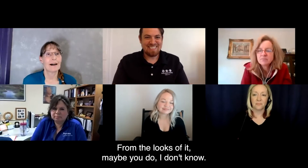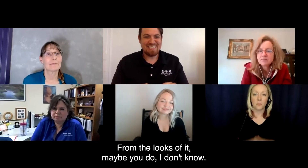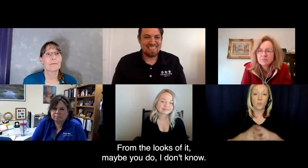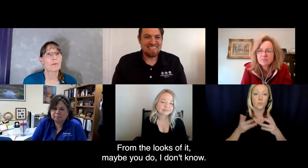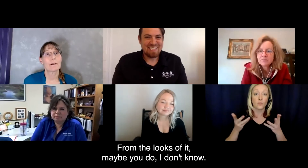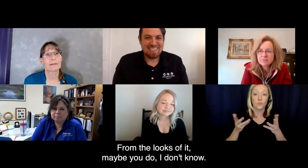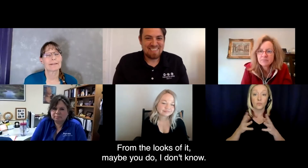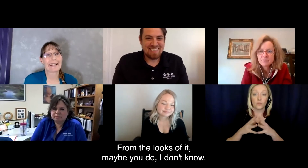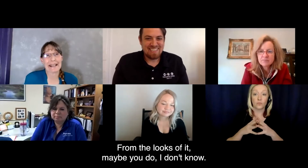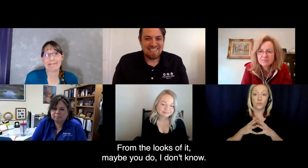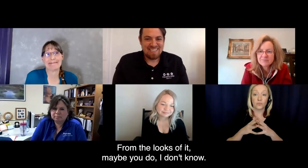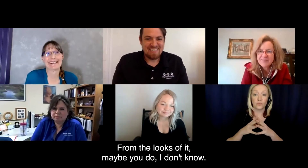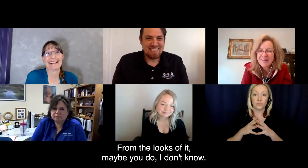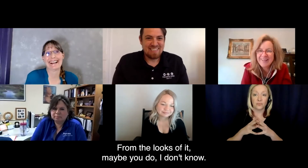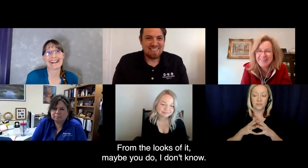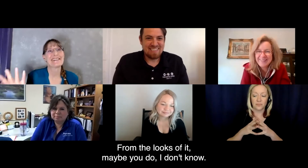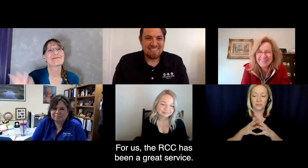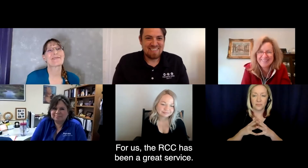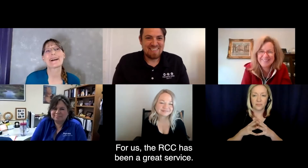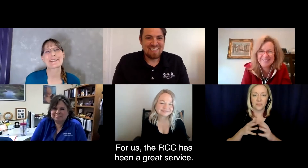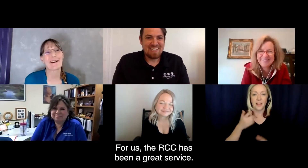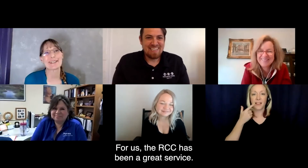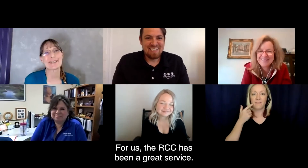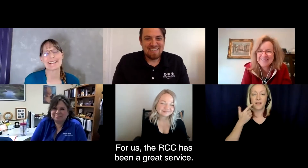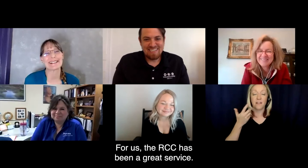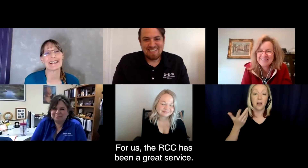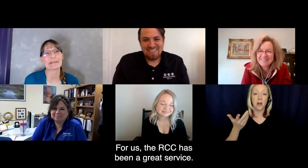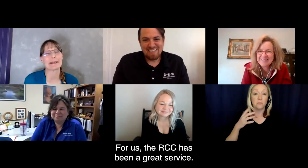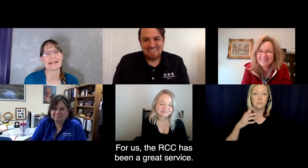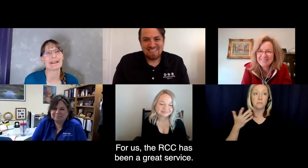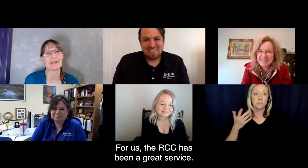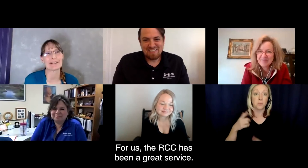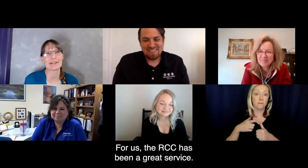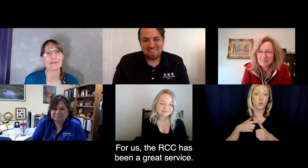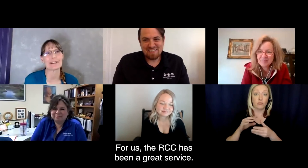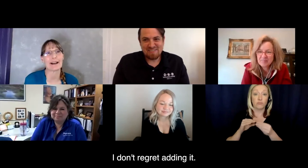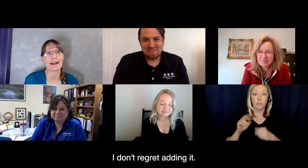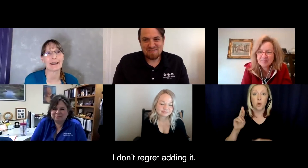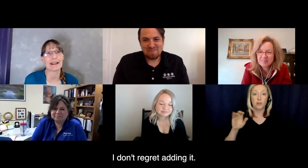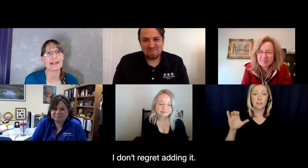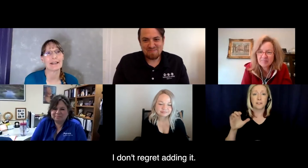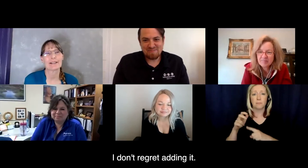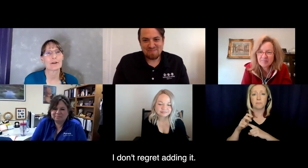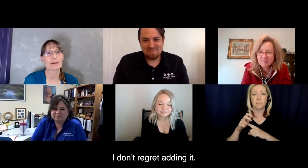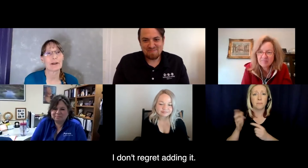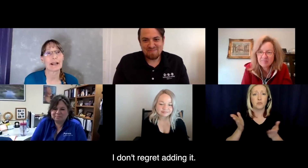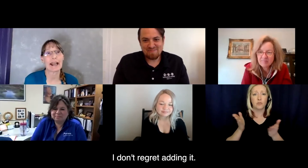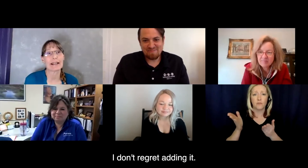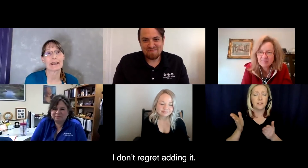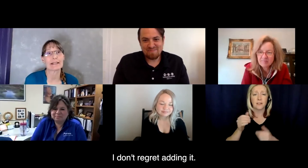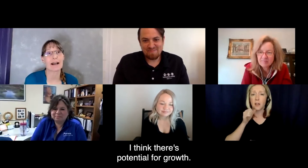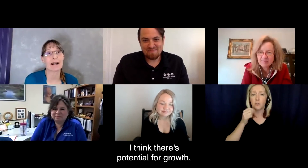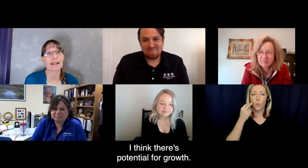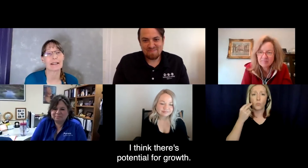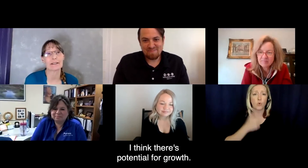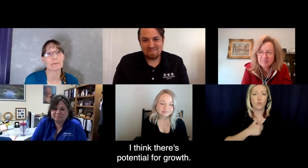From the looks of it, maybe you do, I don't know. For us, the RCC has been a great service. I don't regret adding